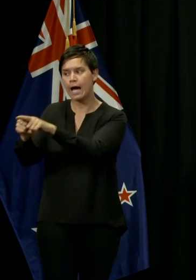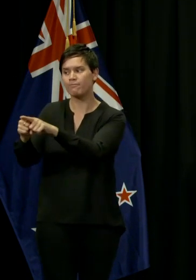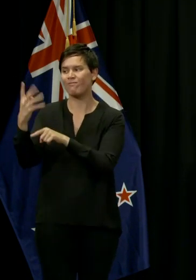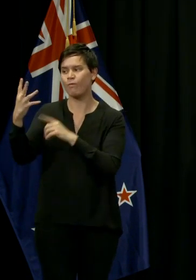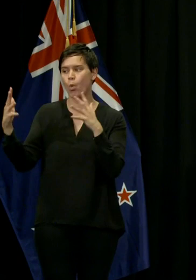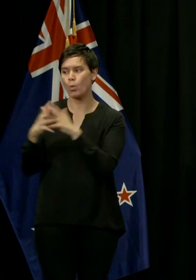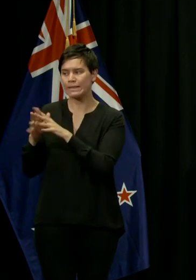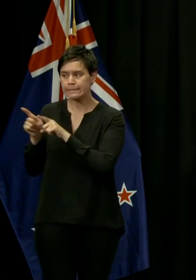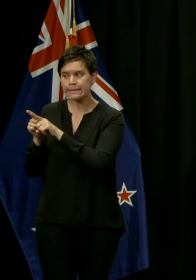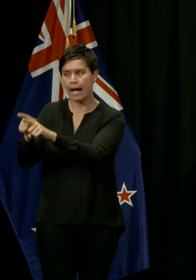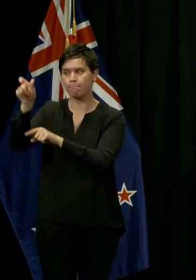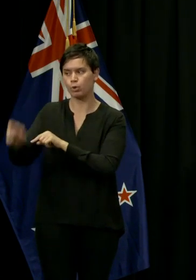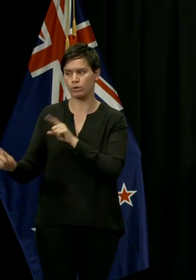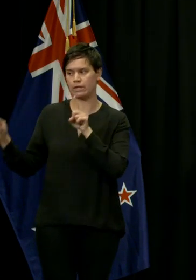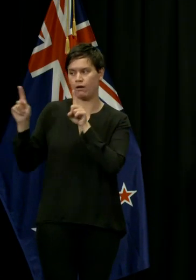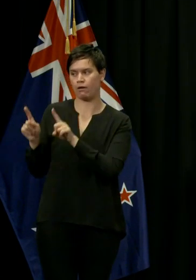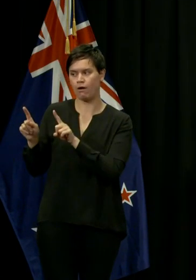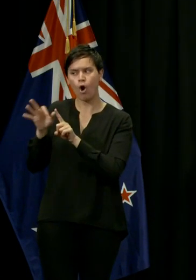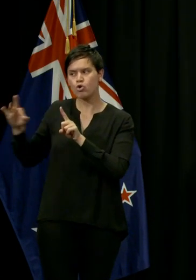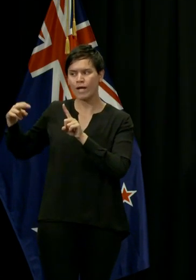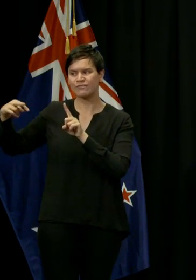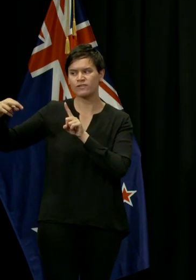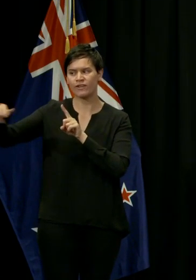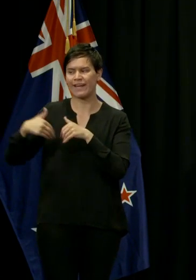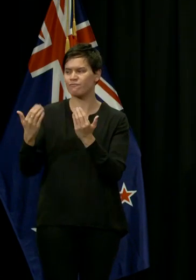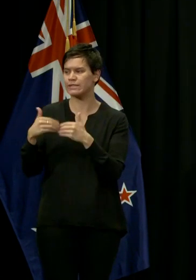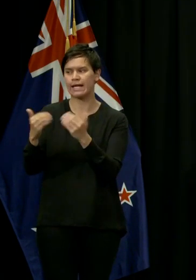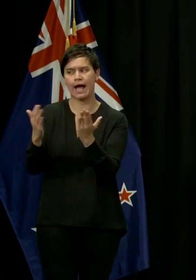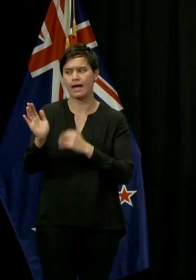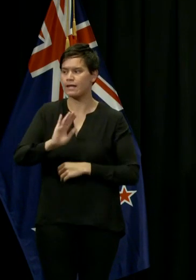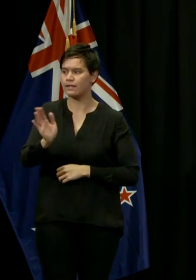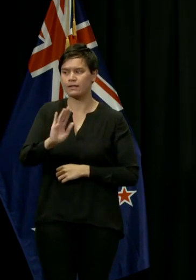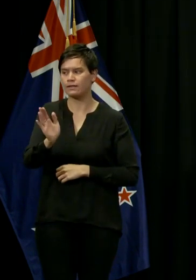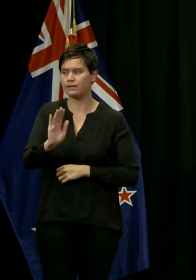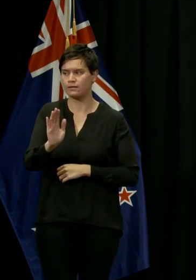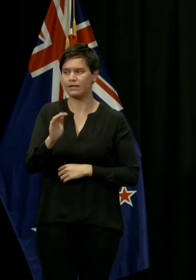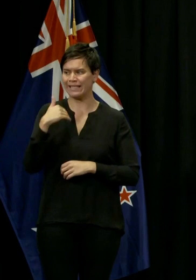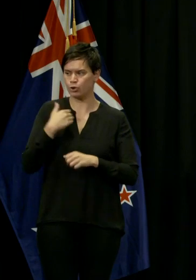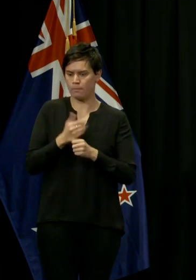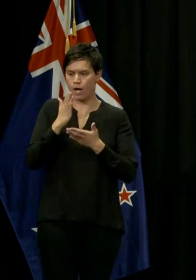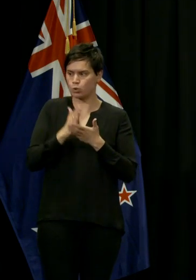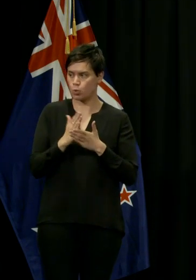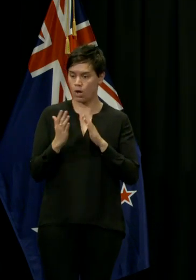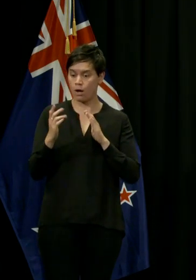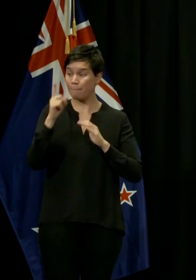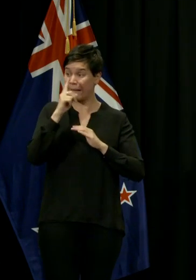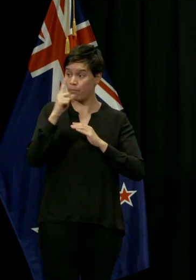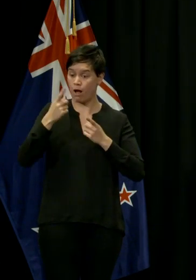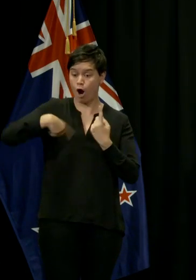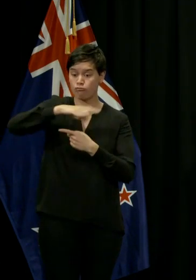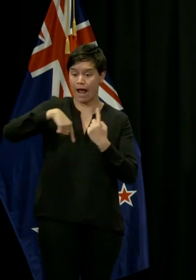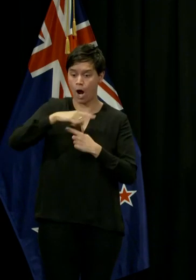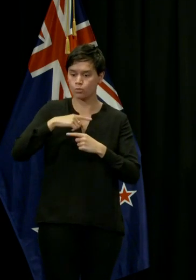people, so consistency is key, and making sure that it remains that very small, limited contact. How will